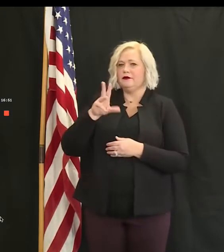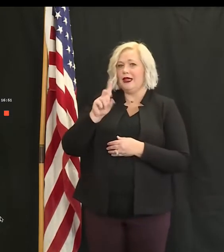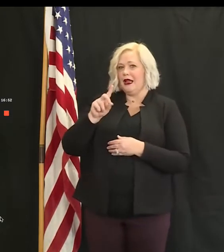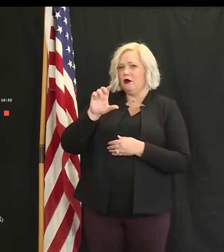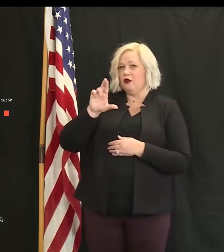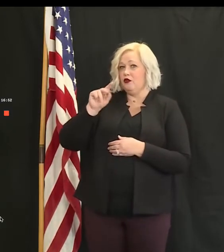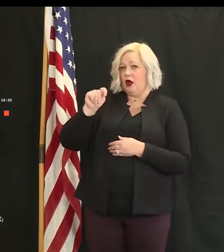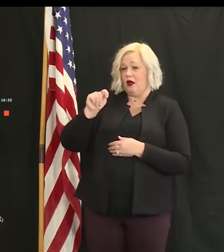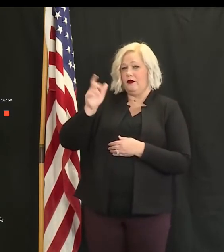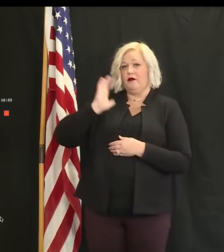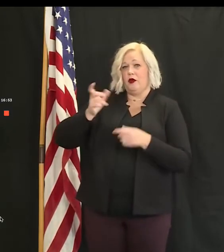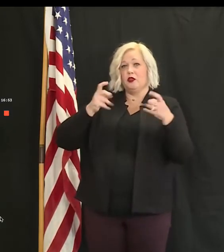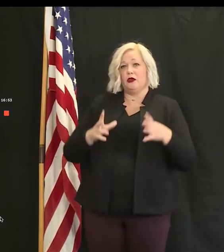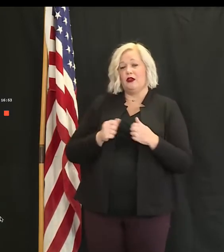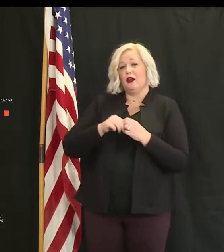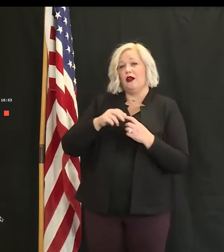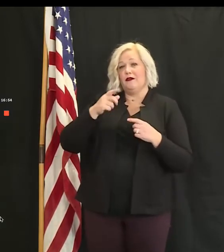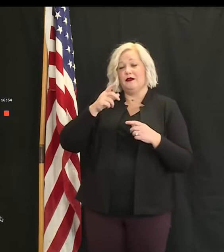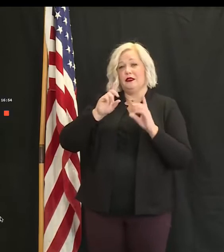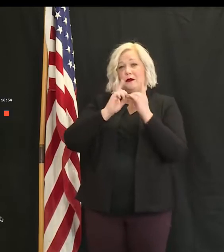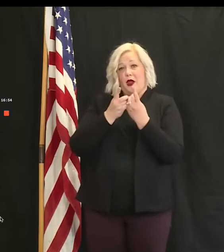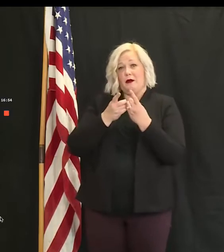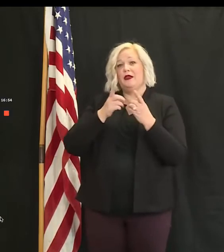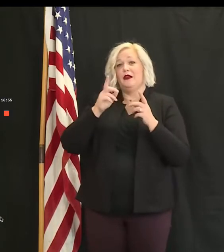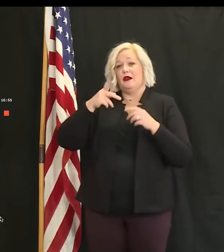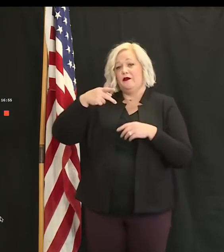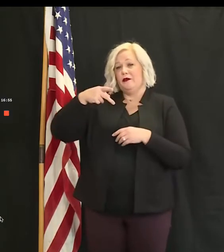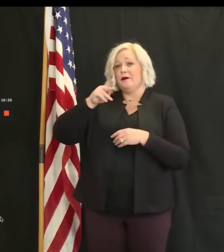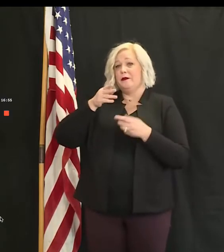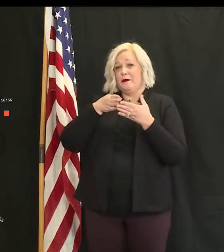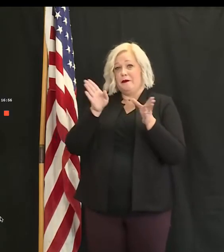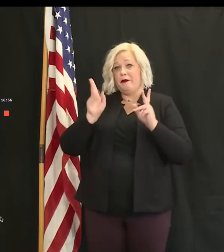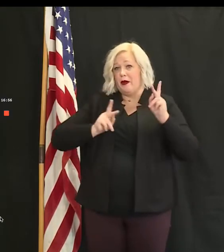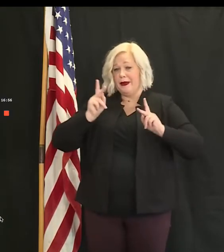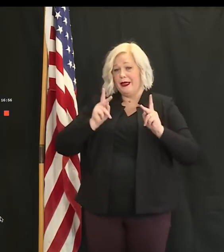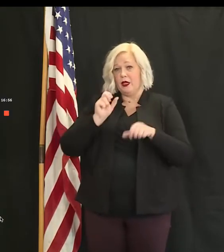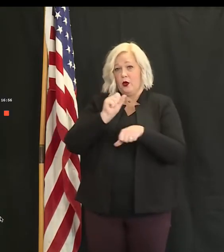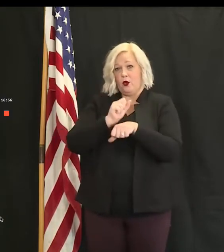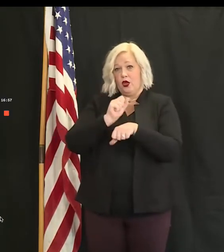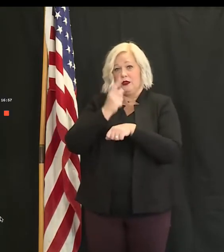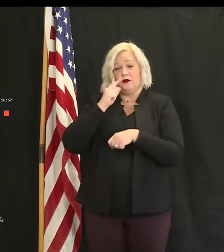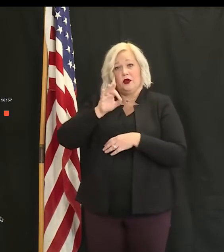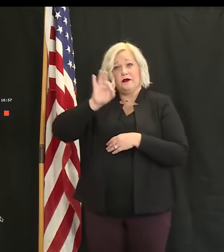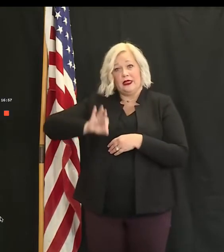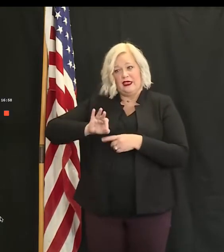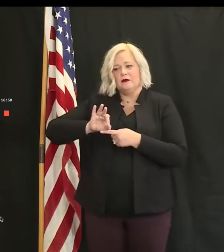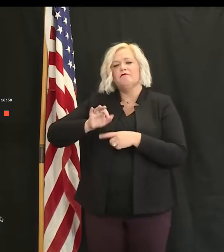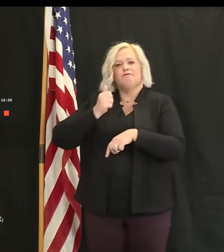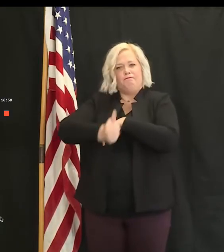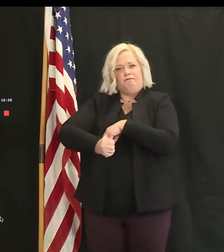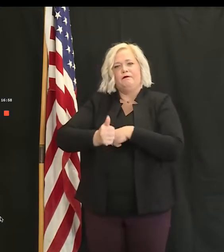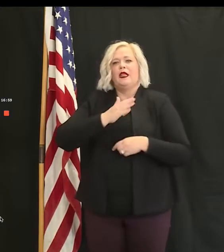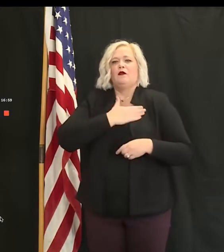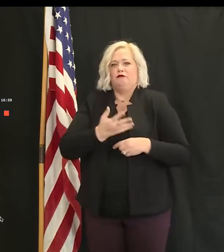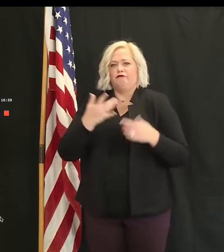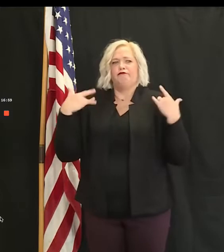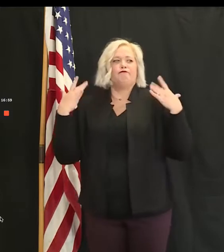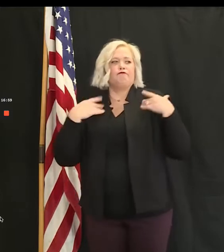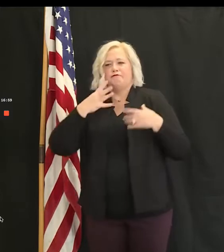former director of the public Department of Public Works for the city of Flint, is charged with two counts of willful neglect of